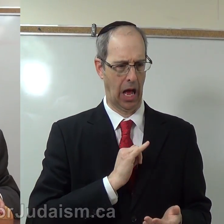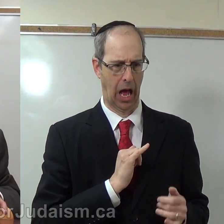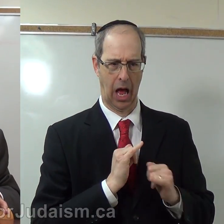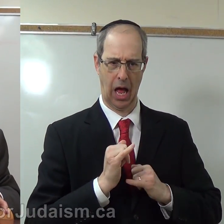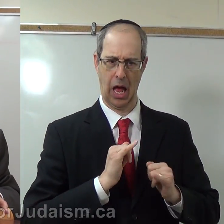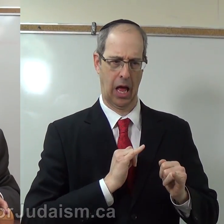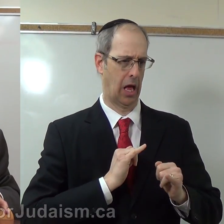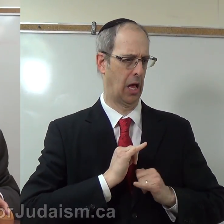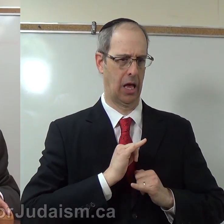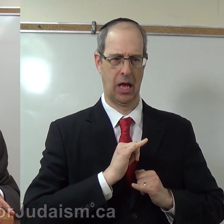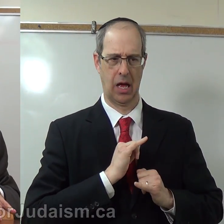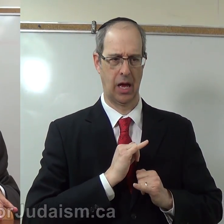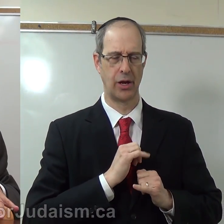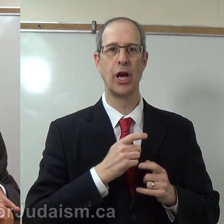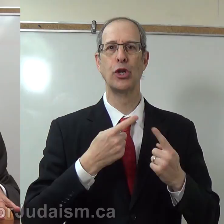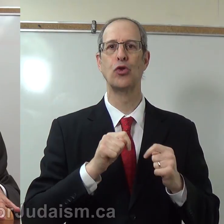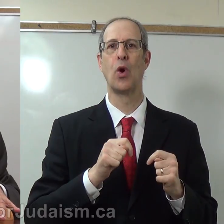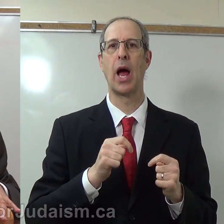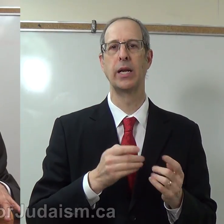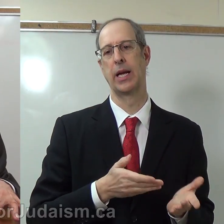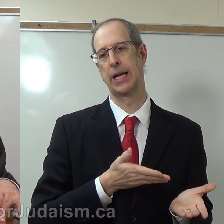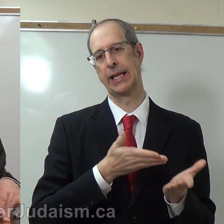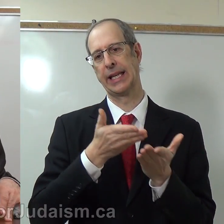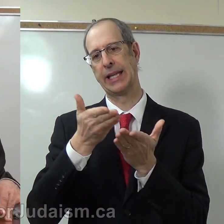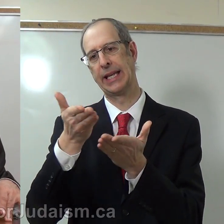and we try to give to others